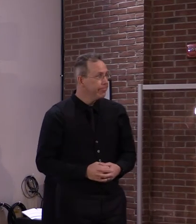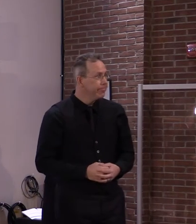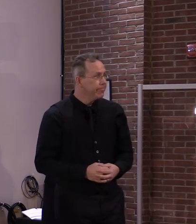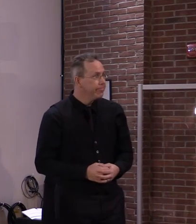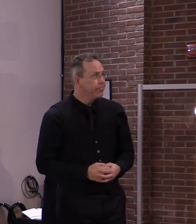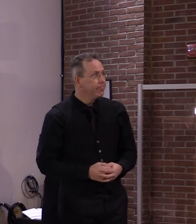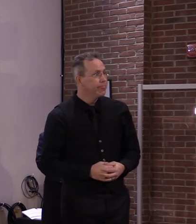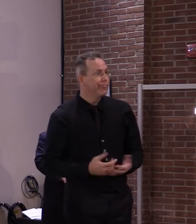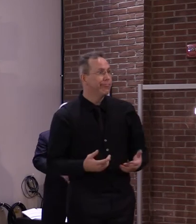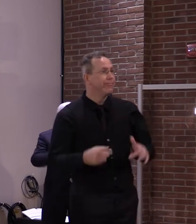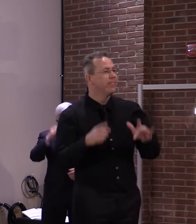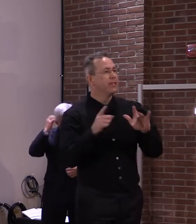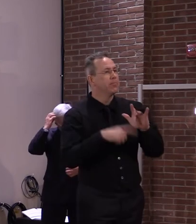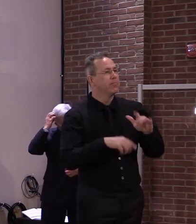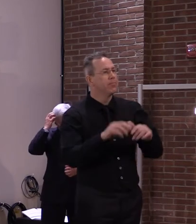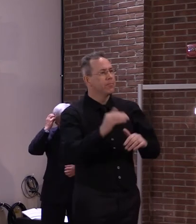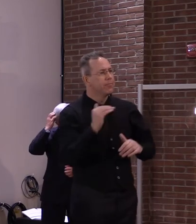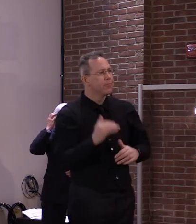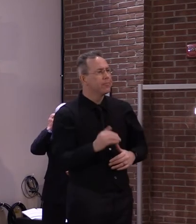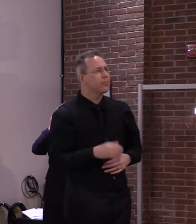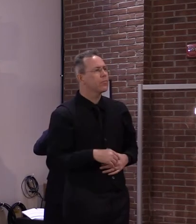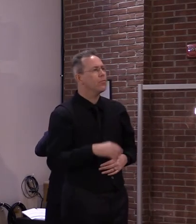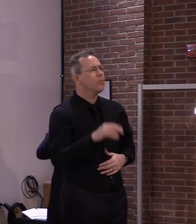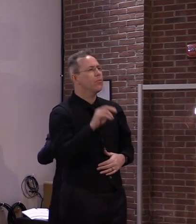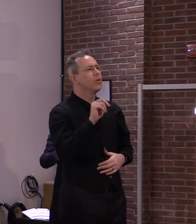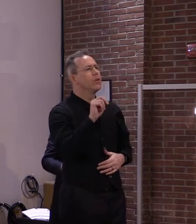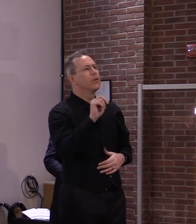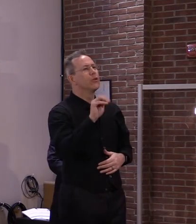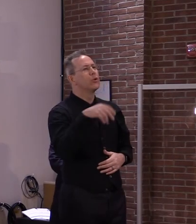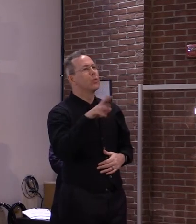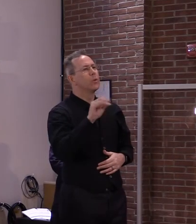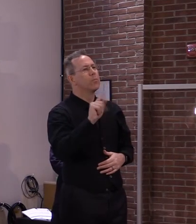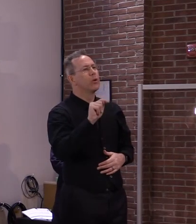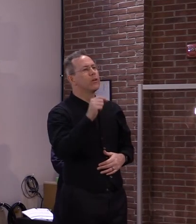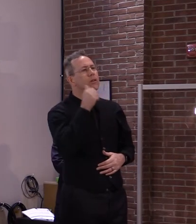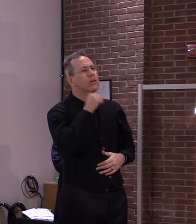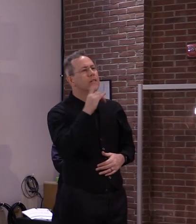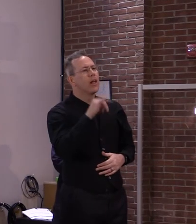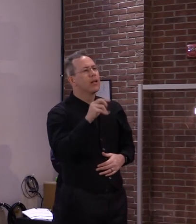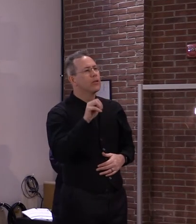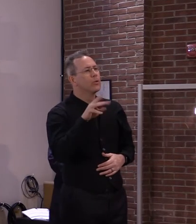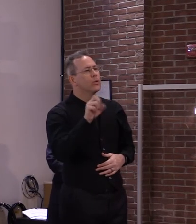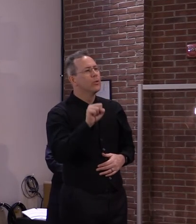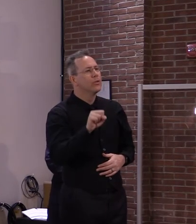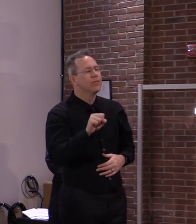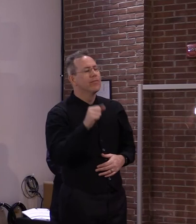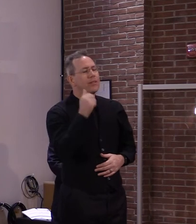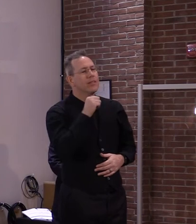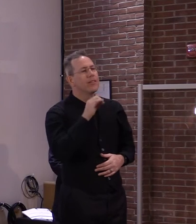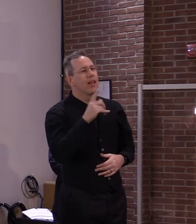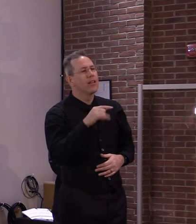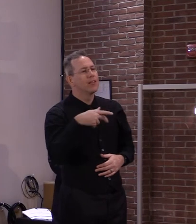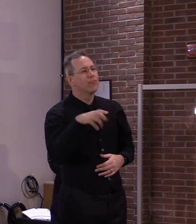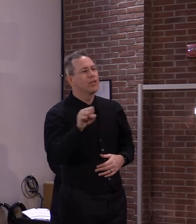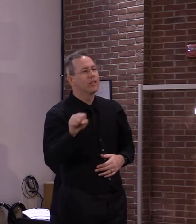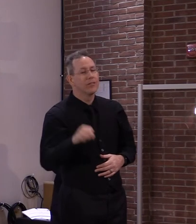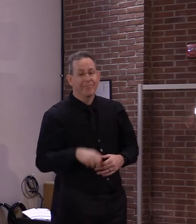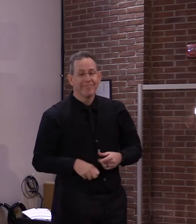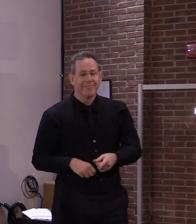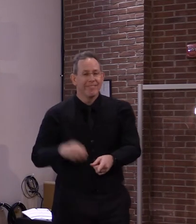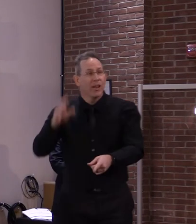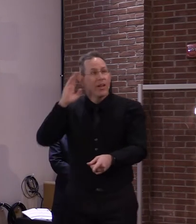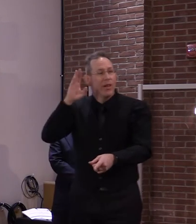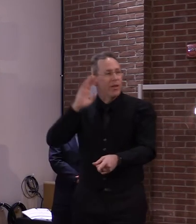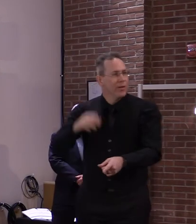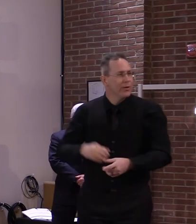all right we'll go to chris roy the newport daily express yes good afternoon couple of quick questions i